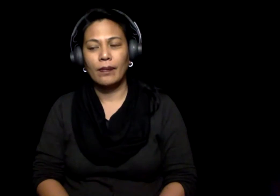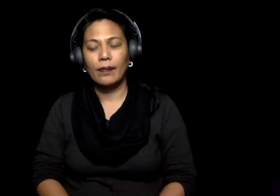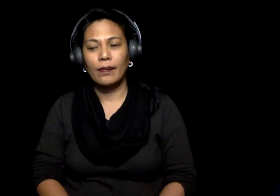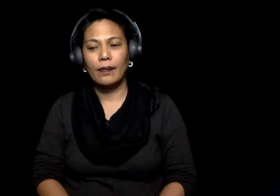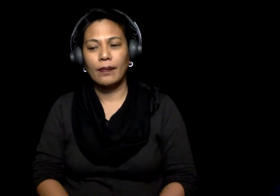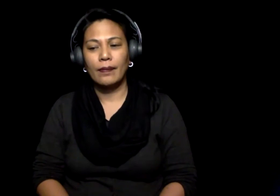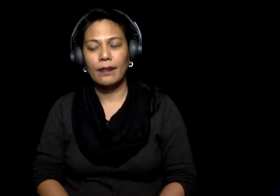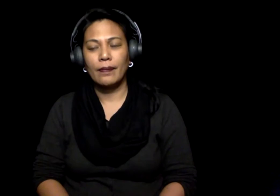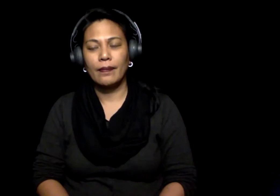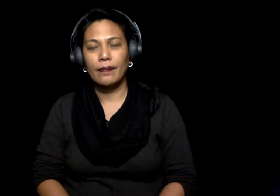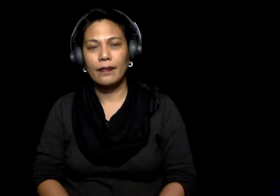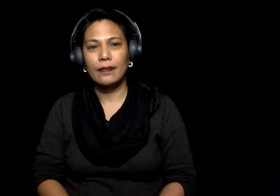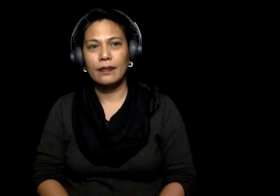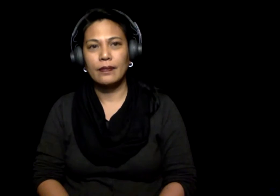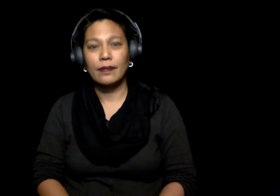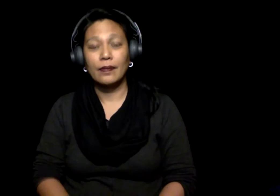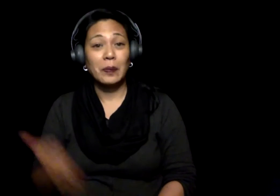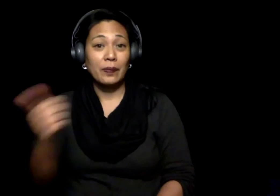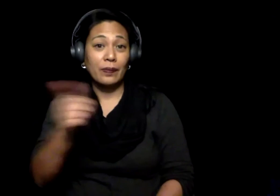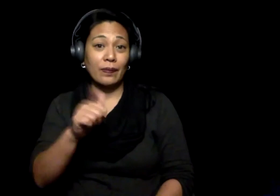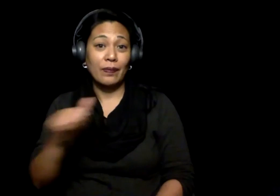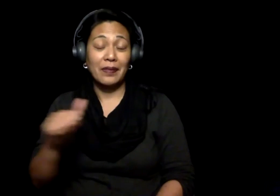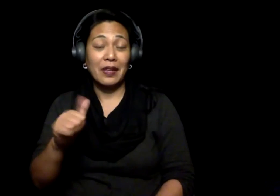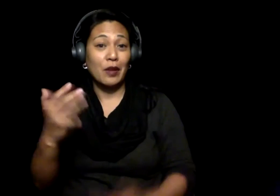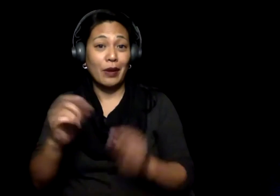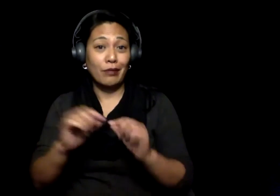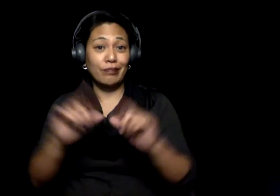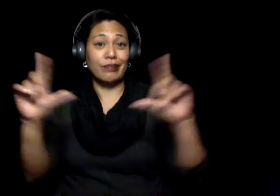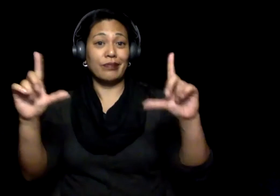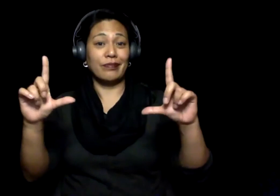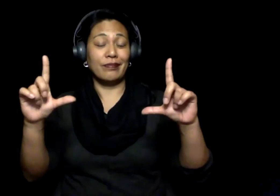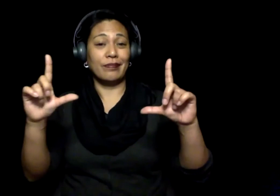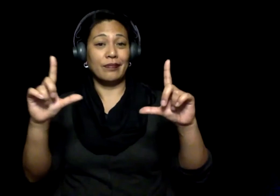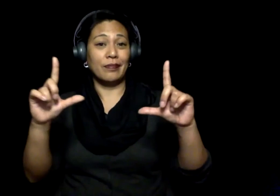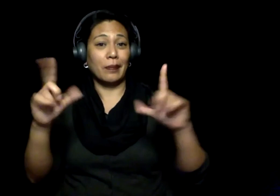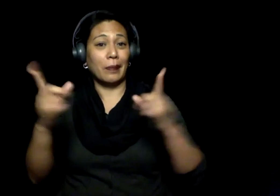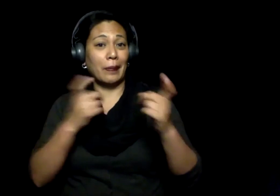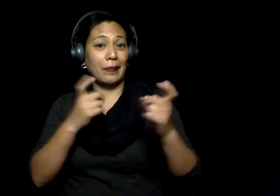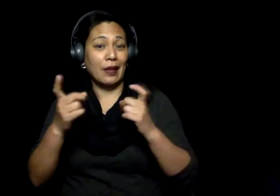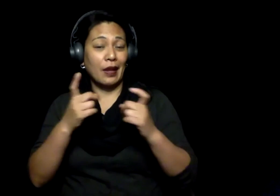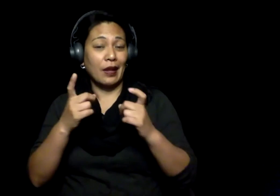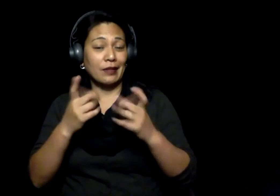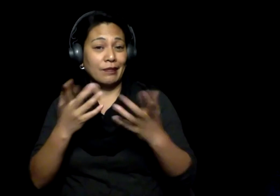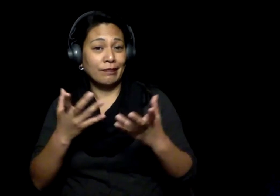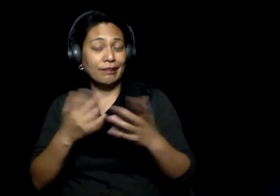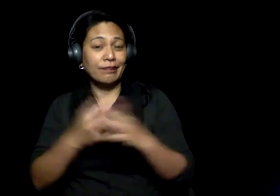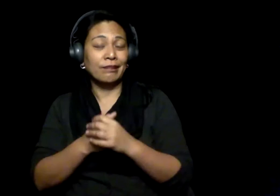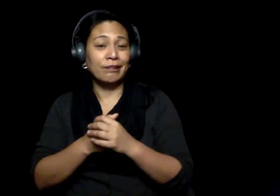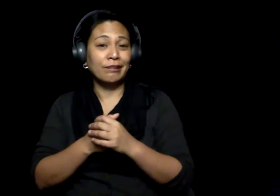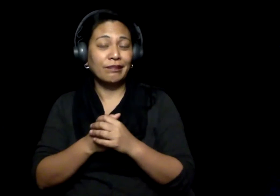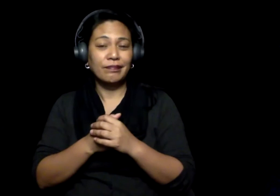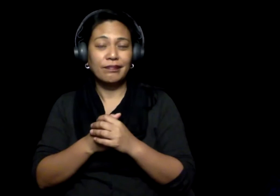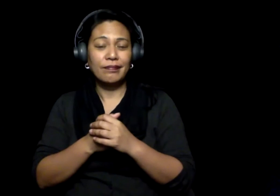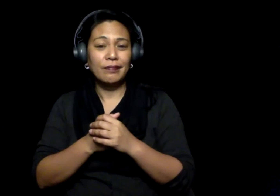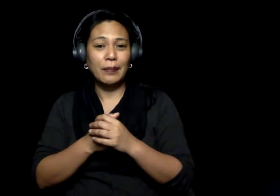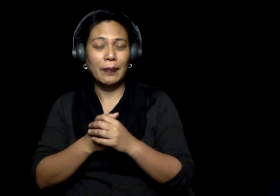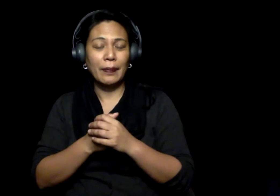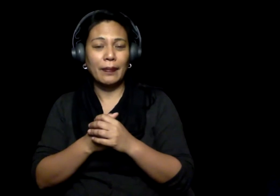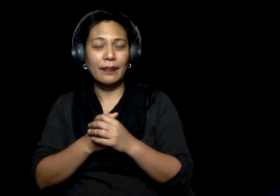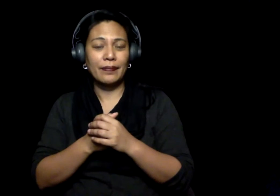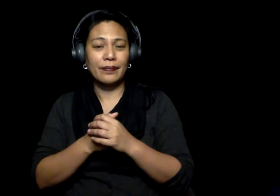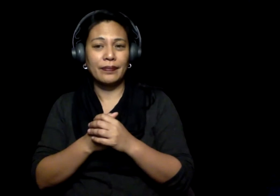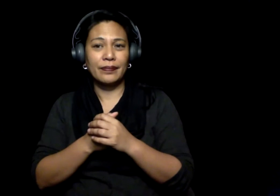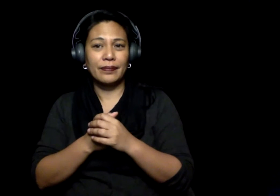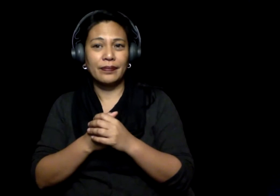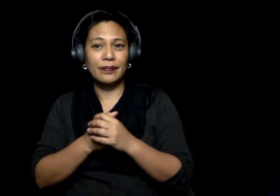Does anybody want to pop on and ask a question with their actual, with the, do you want to